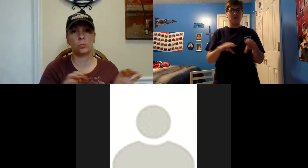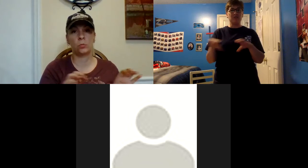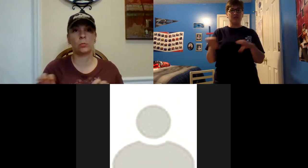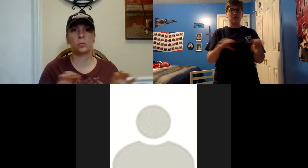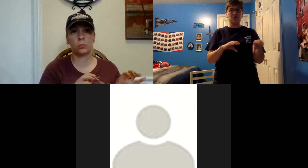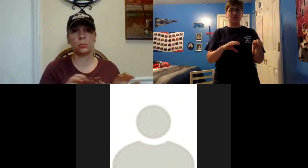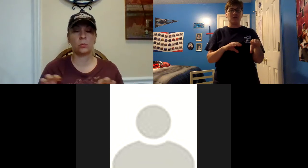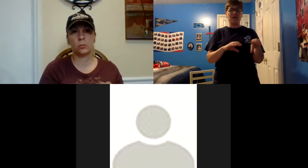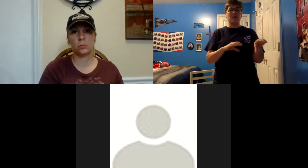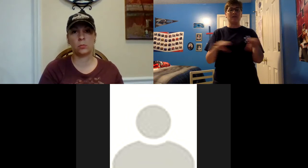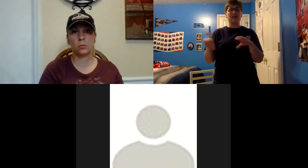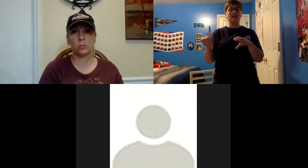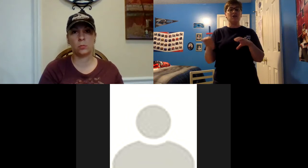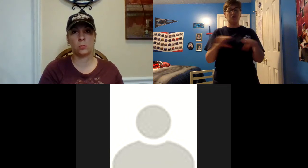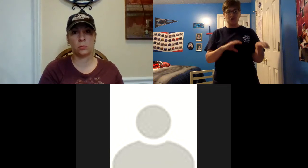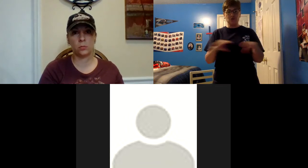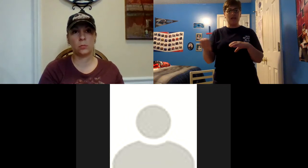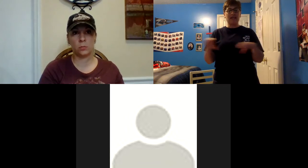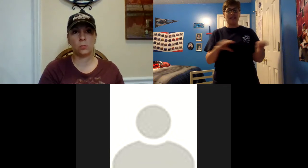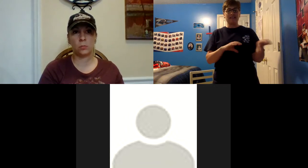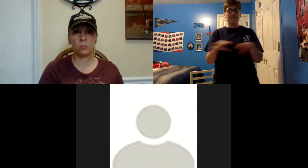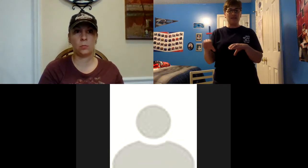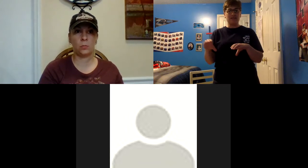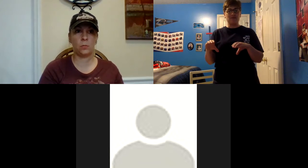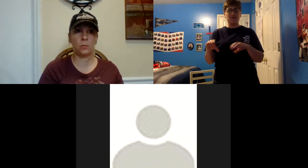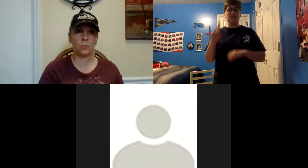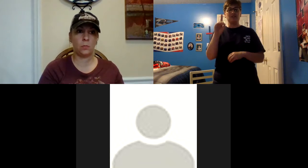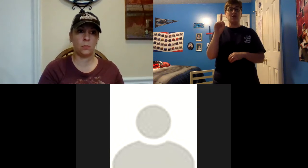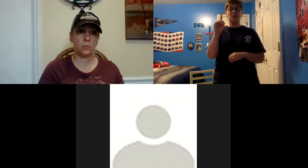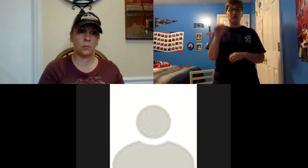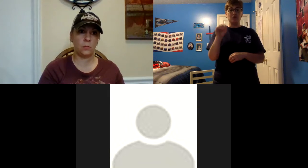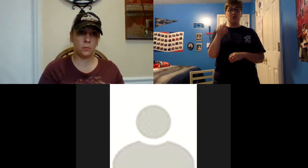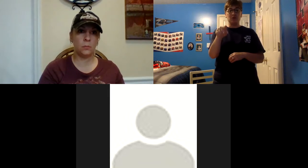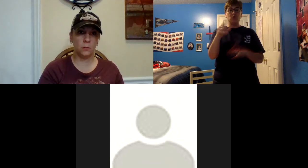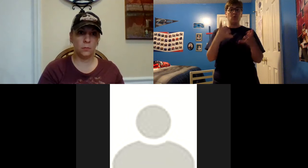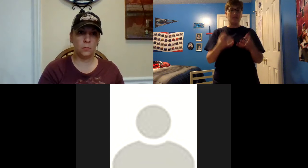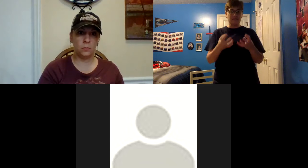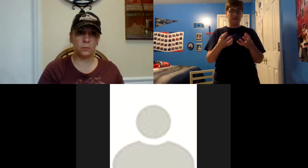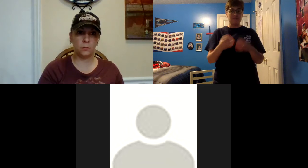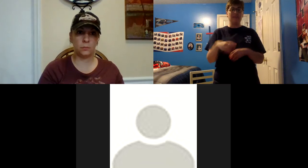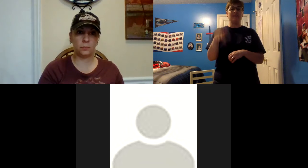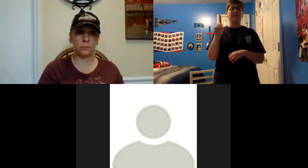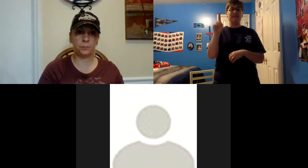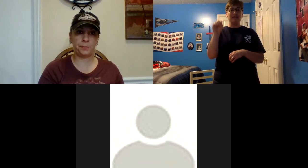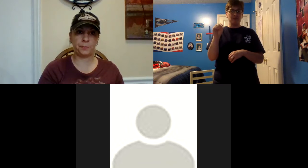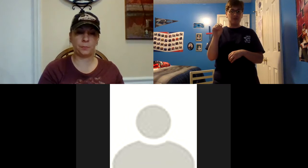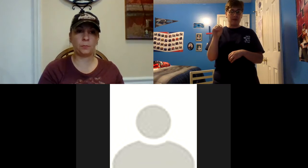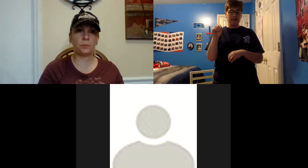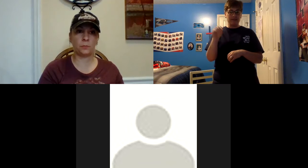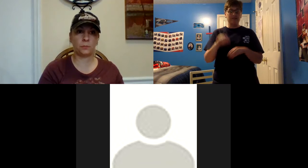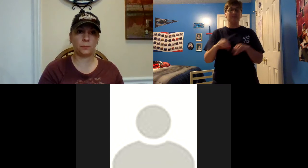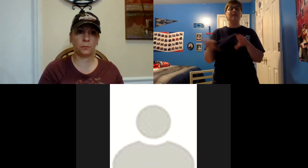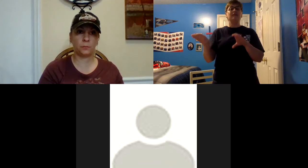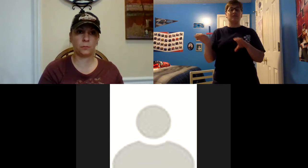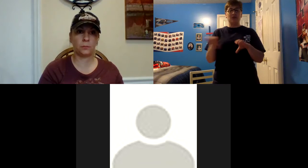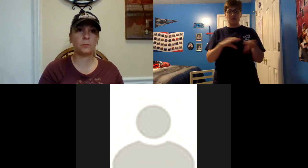about using do in the right way, like do like an activity versus do you want something, then you spell